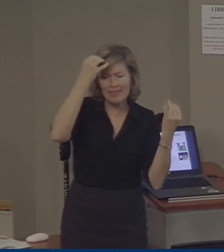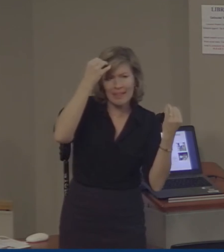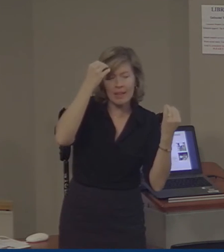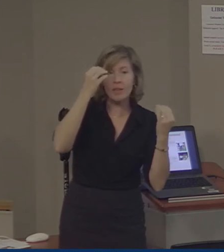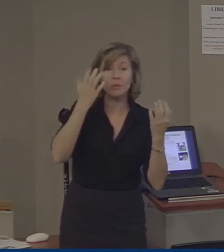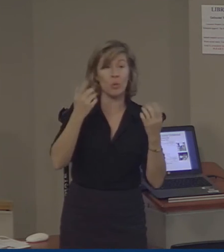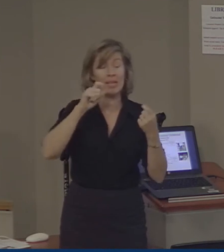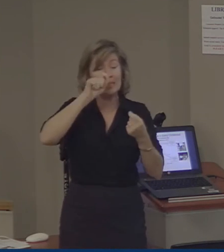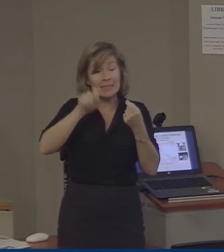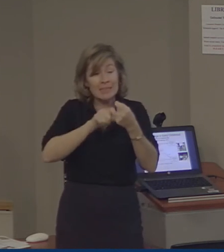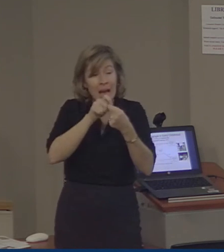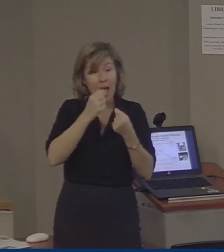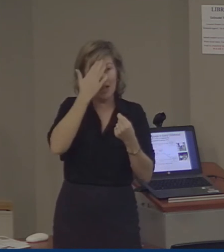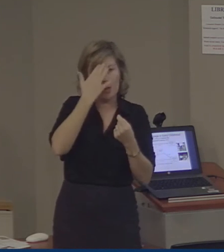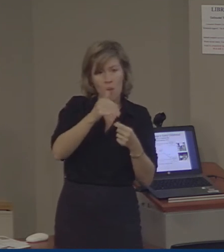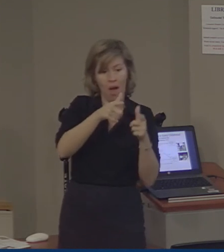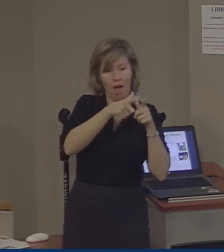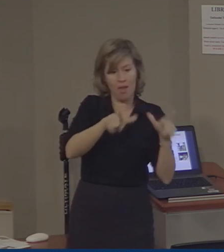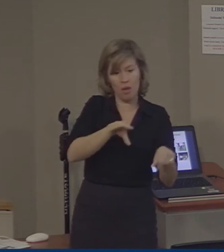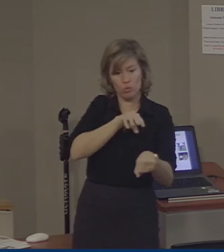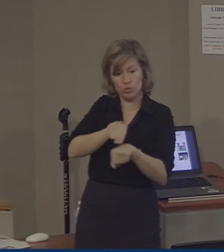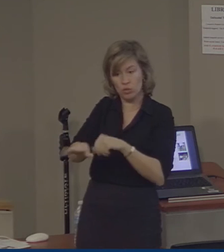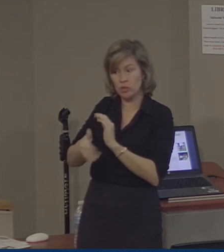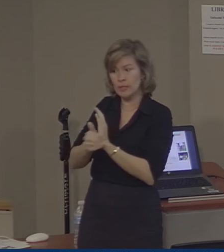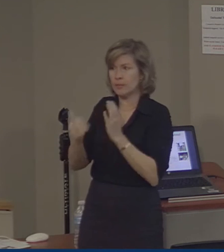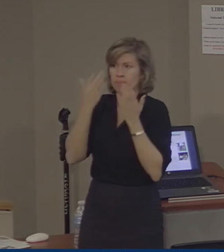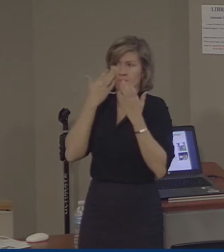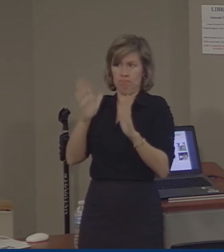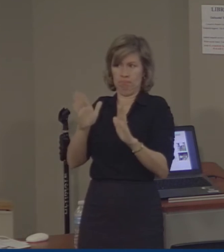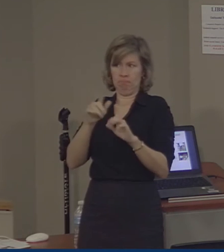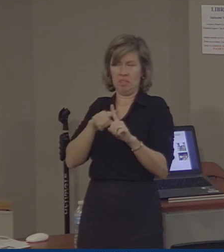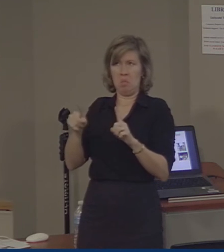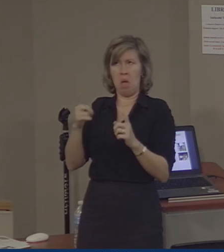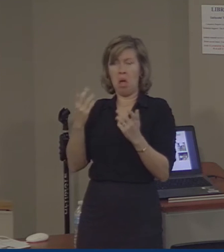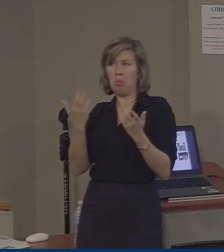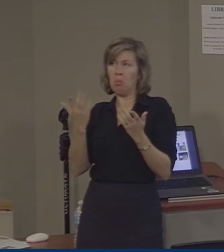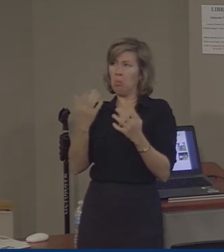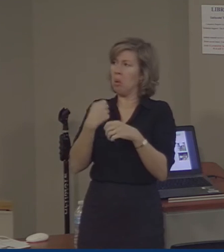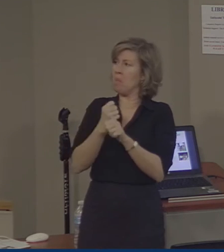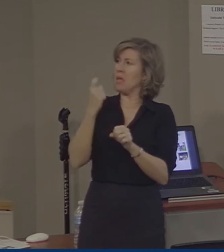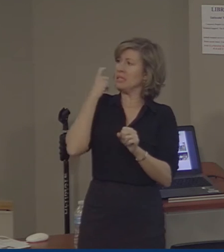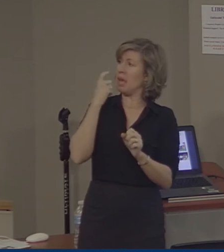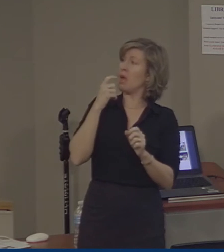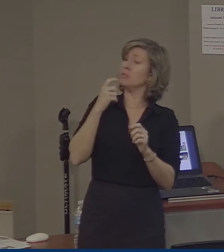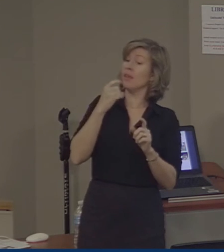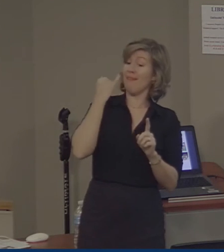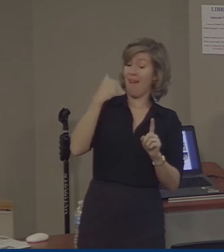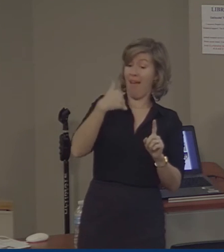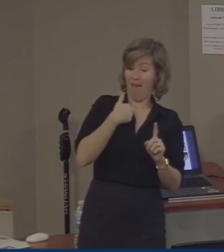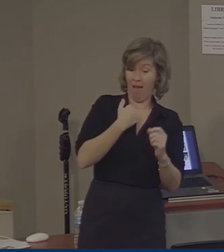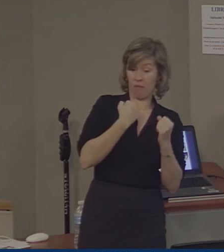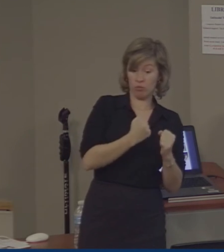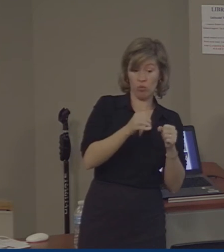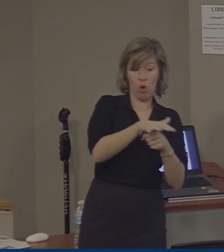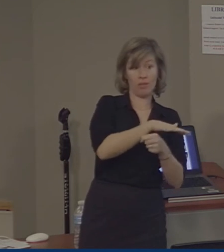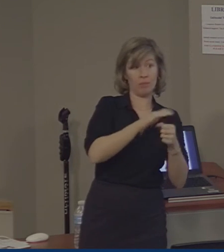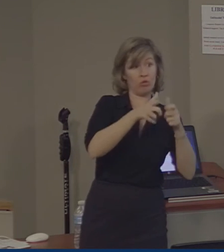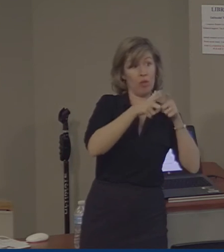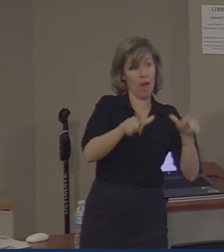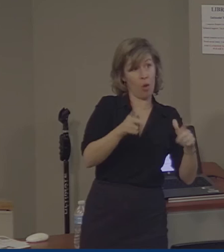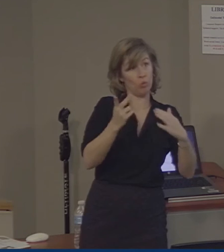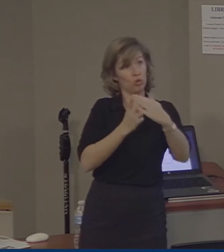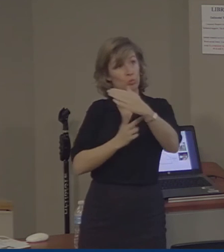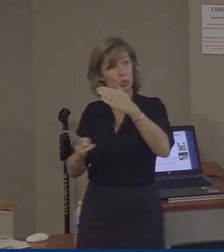quite know how it works, but when you think about it, at least the spatial language predicting spatial skill makes perfect